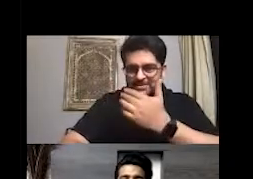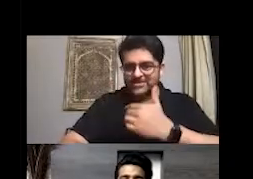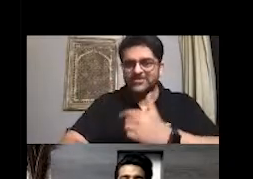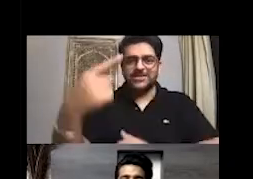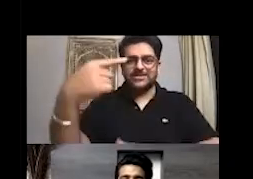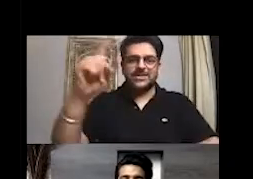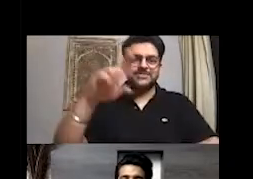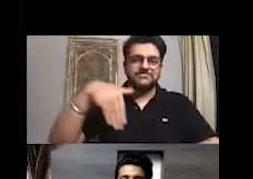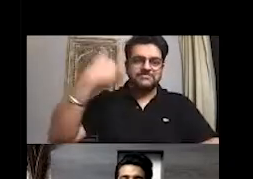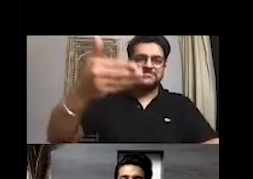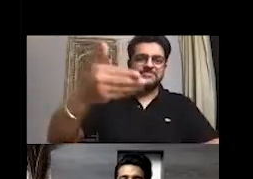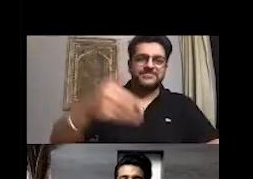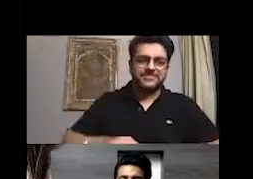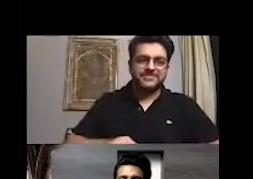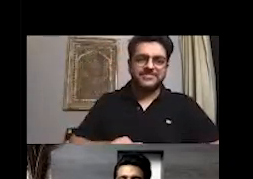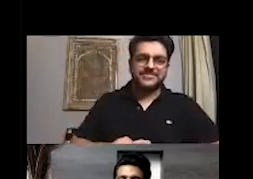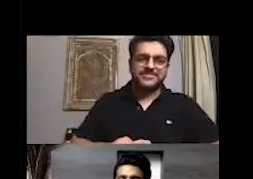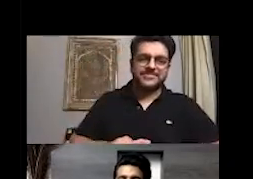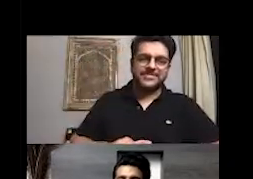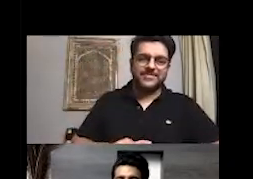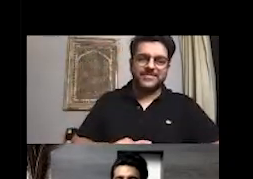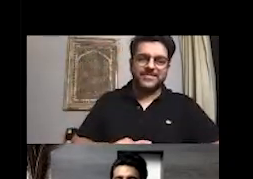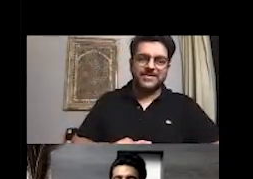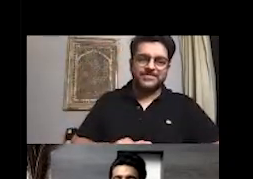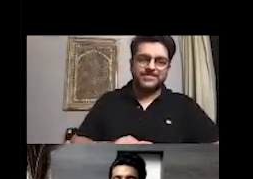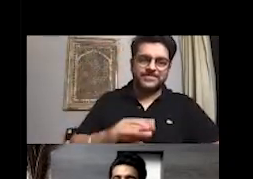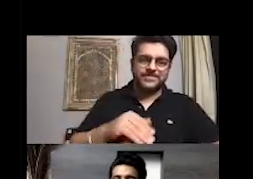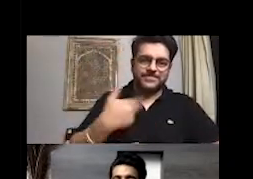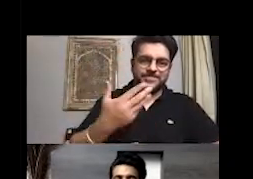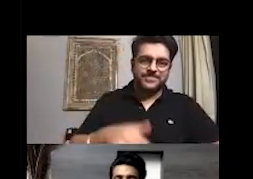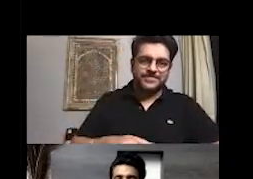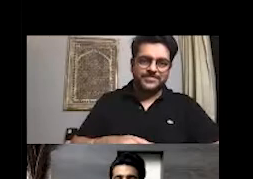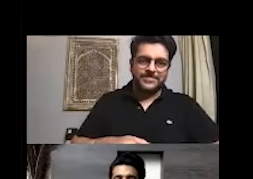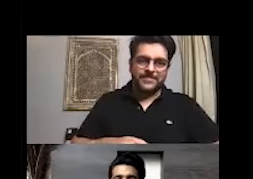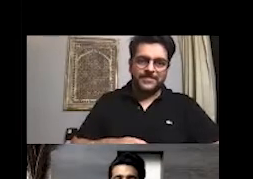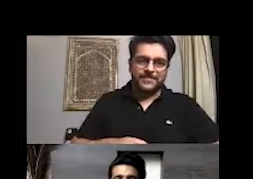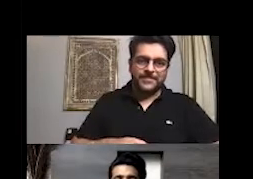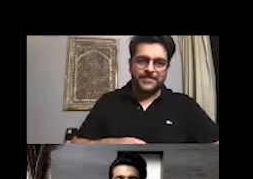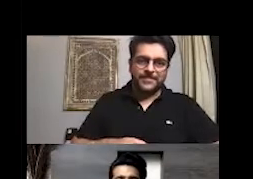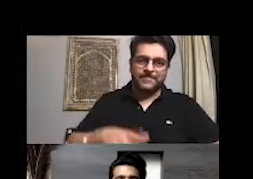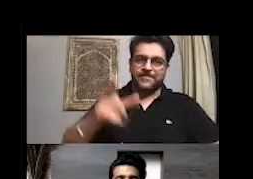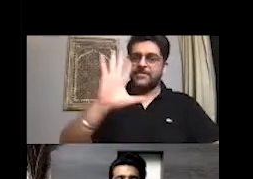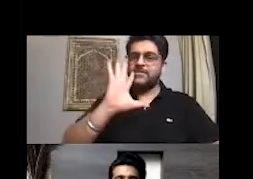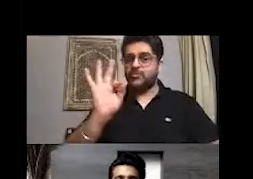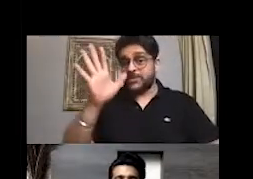False. Okay. Yes, right. Next slide, please.